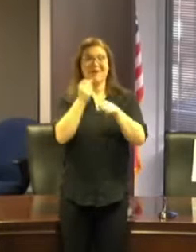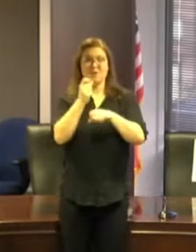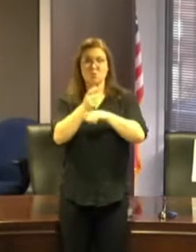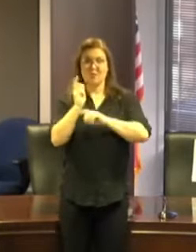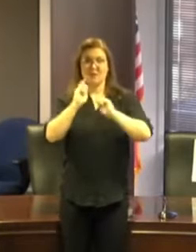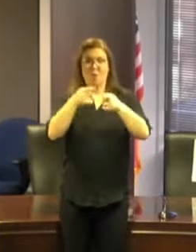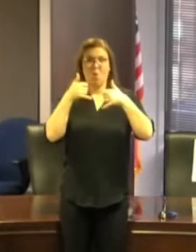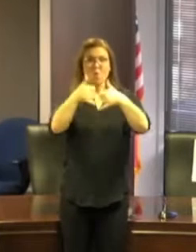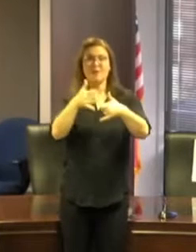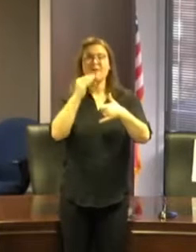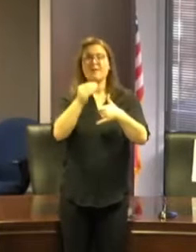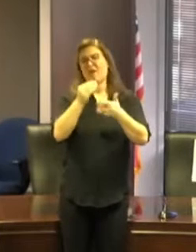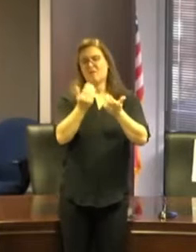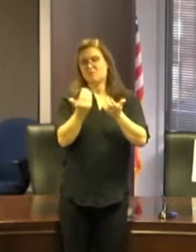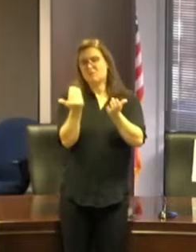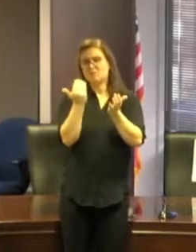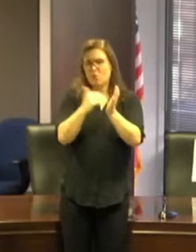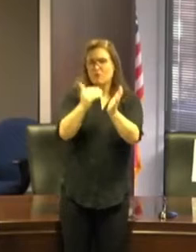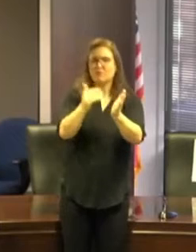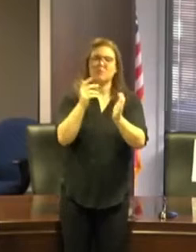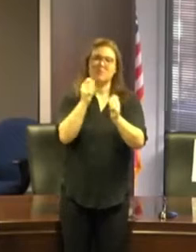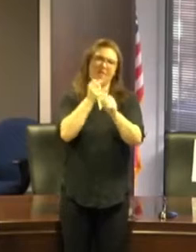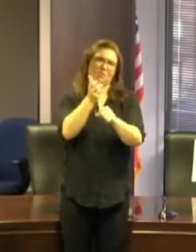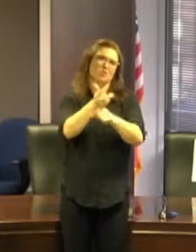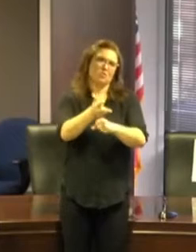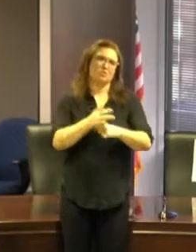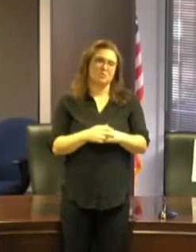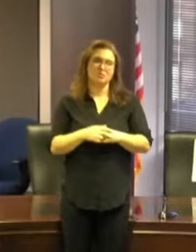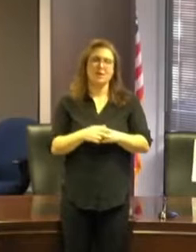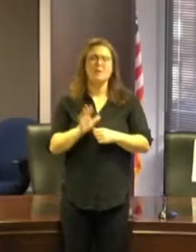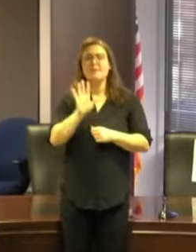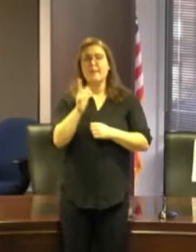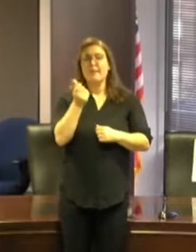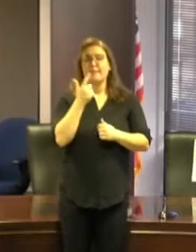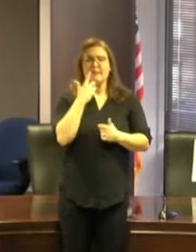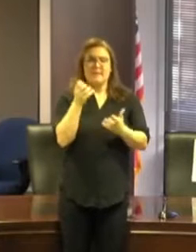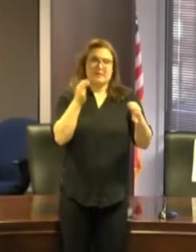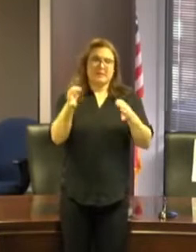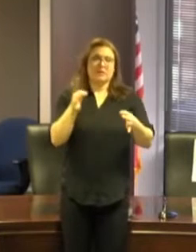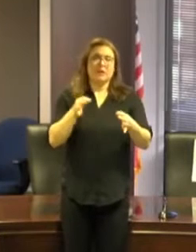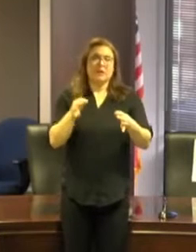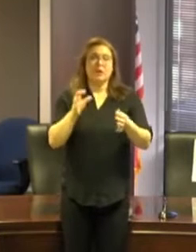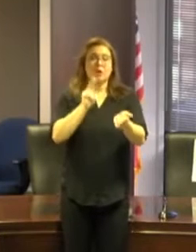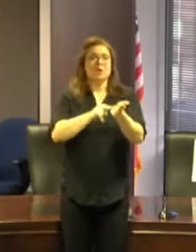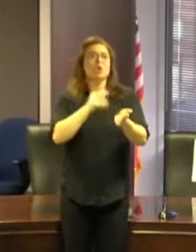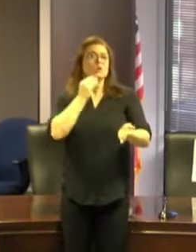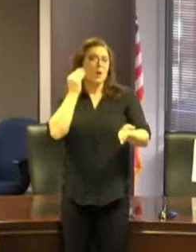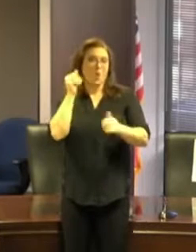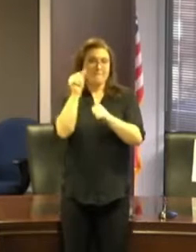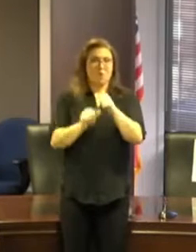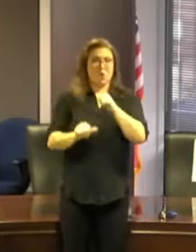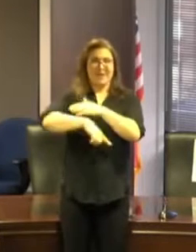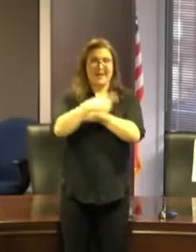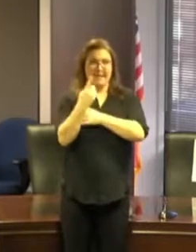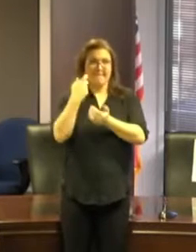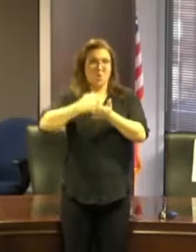every 3 years. Want to talk a little bit about the makeup of the nursing home per diem so that we give